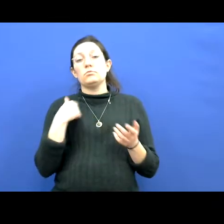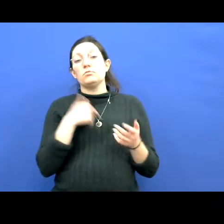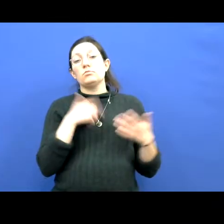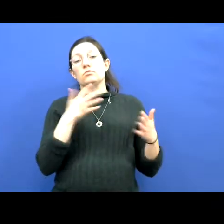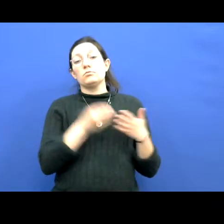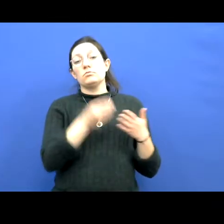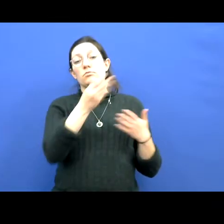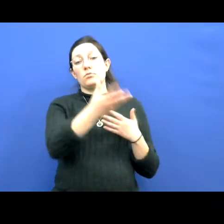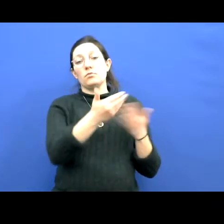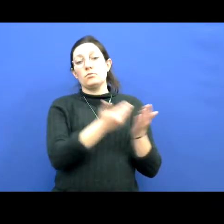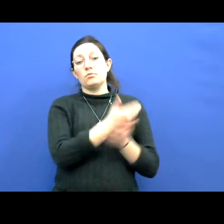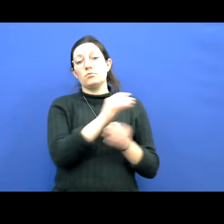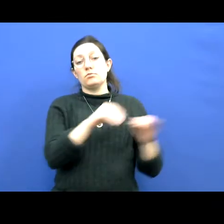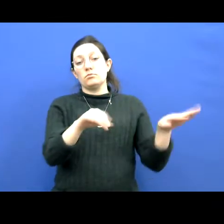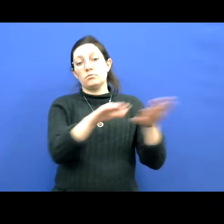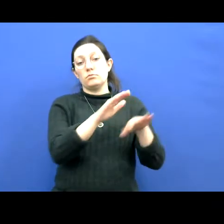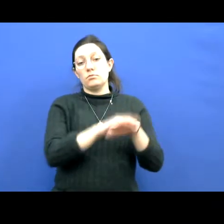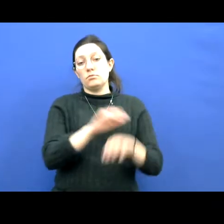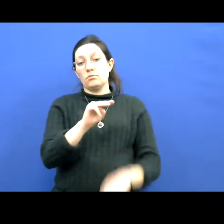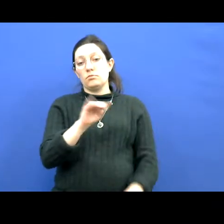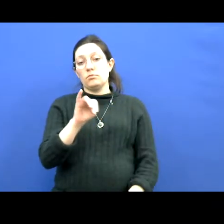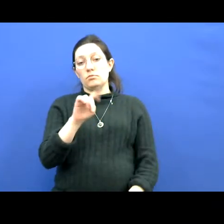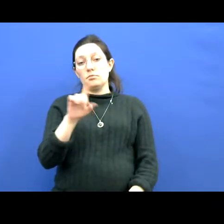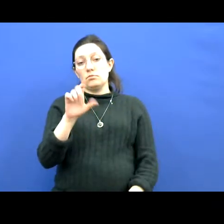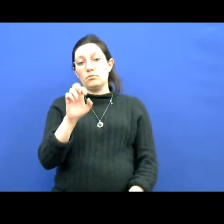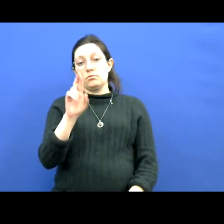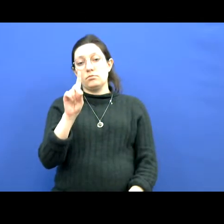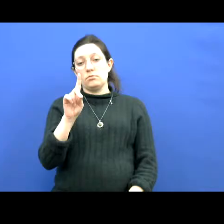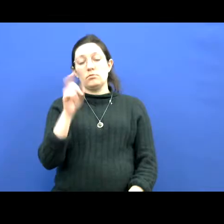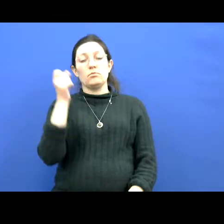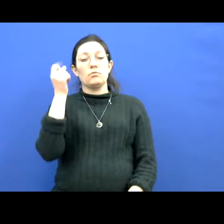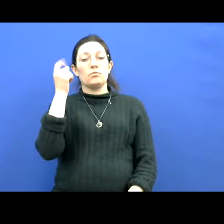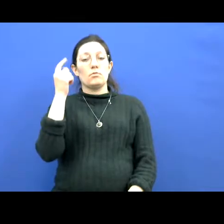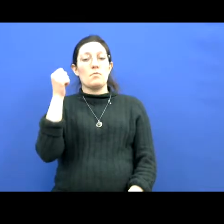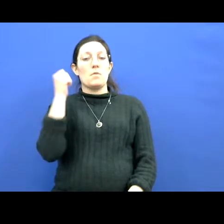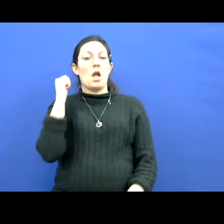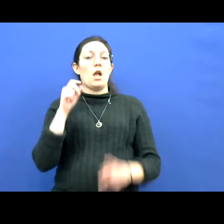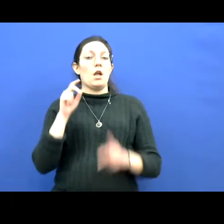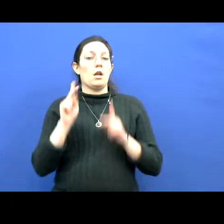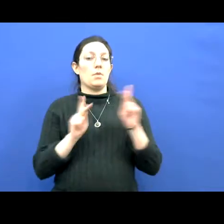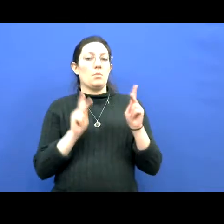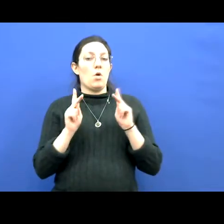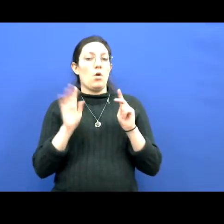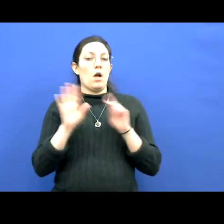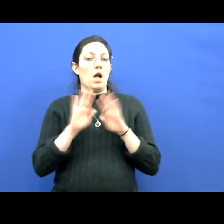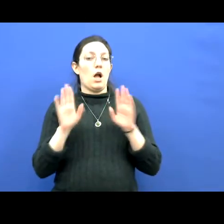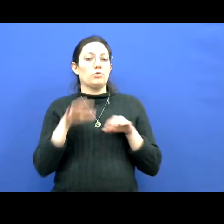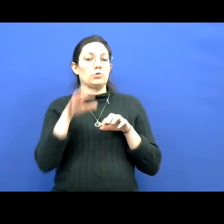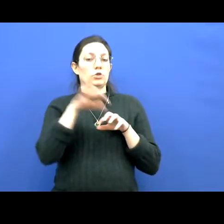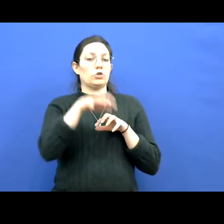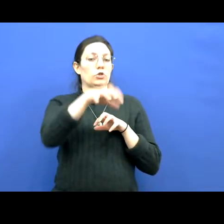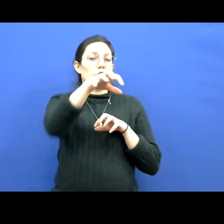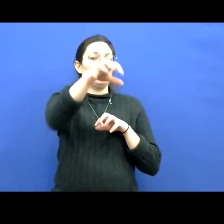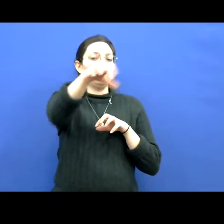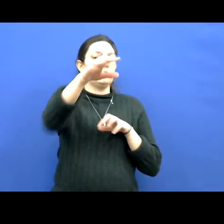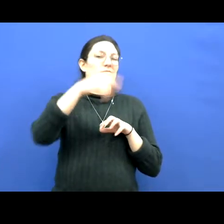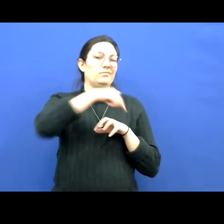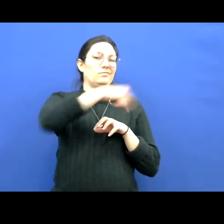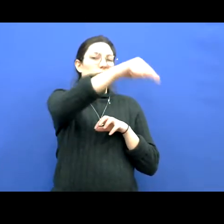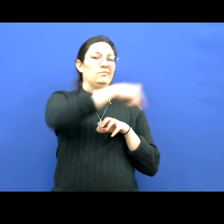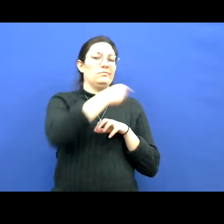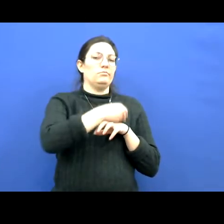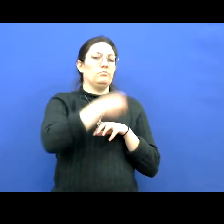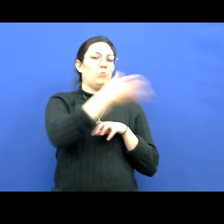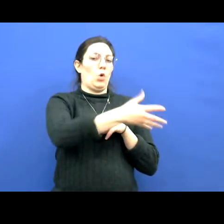Middle Road that is around behind people's houses. And the reason we acquired this land was for